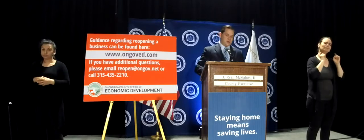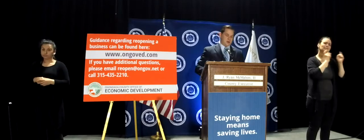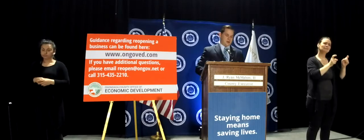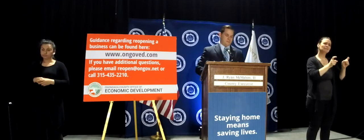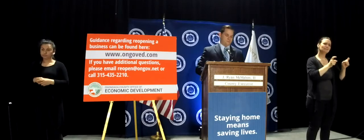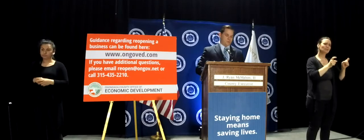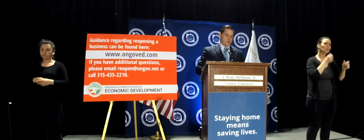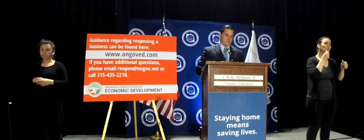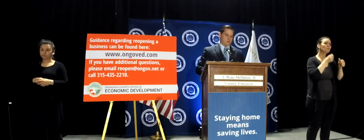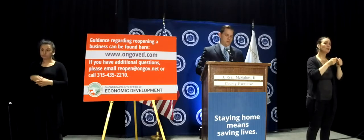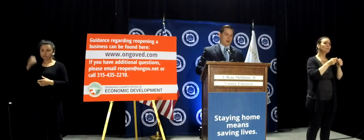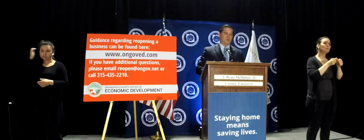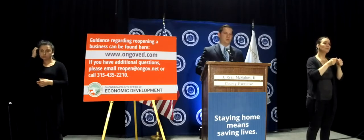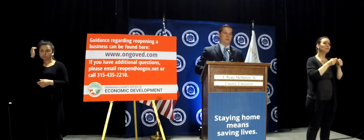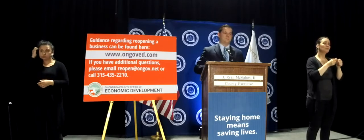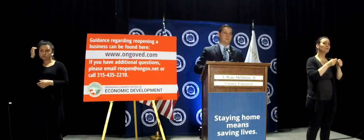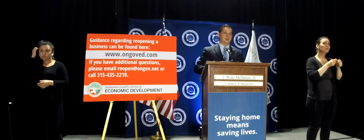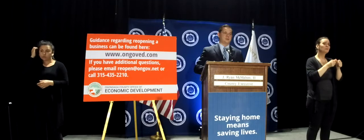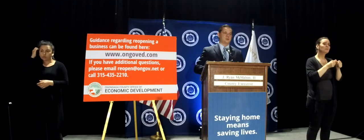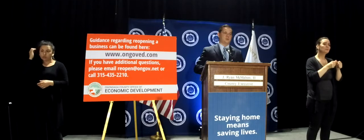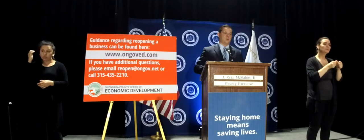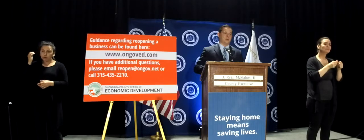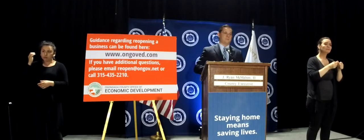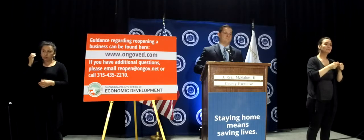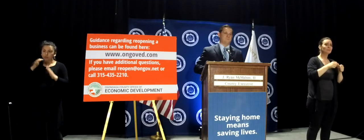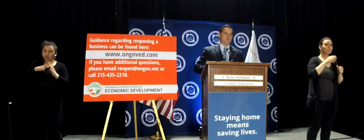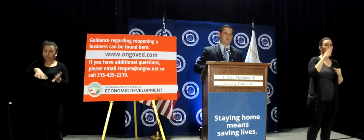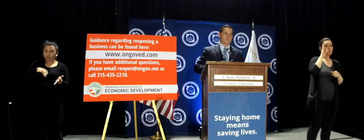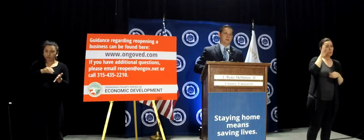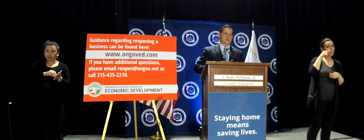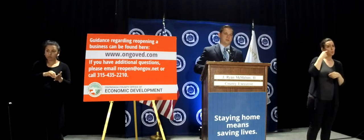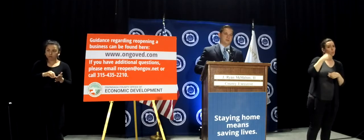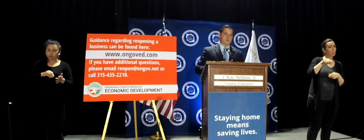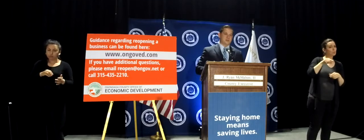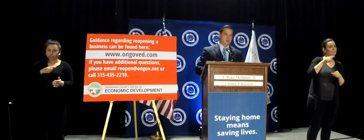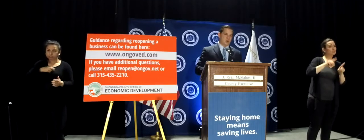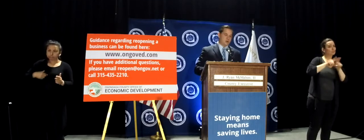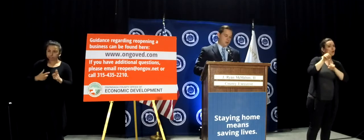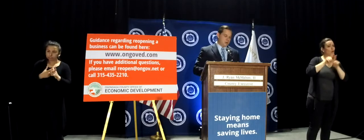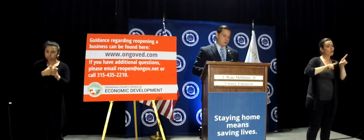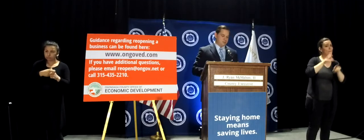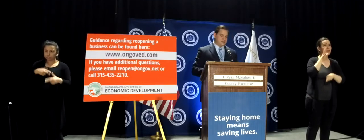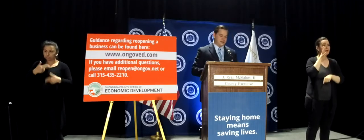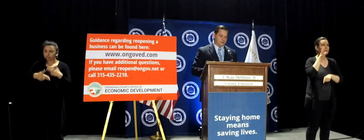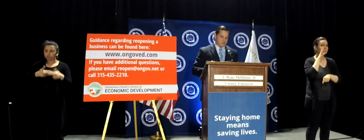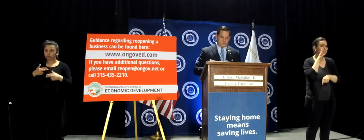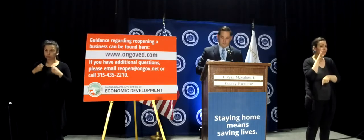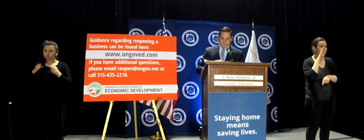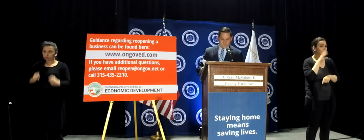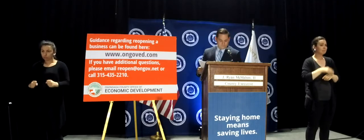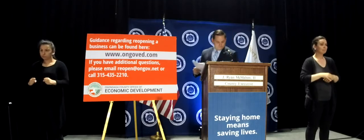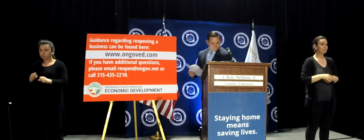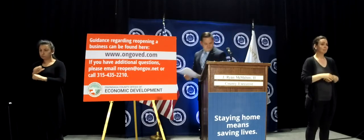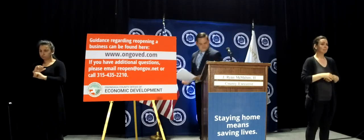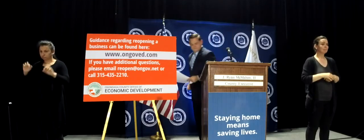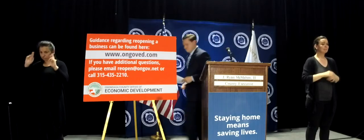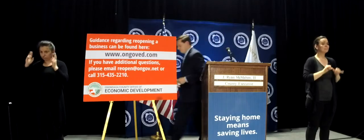mothers, throughout the week, not just over the weekend. So everybody continue to stay strong and be safe.